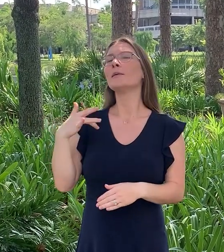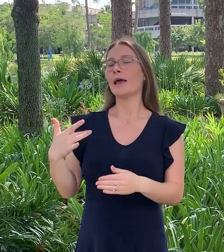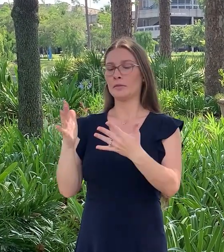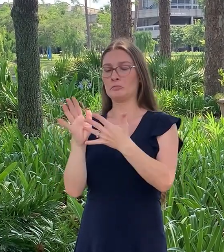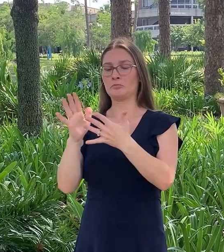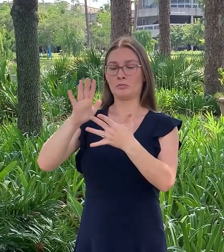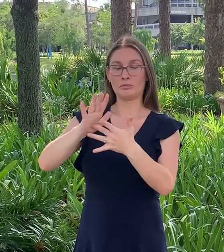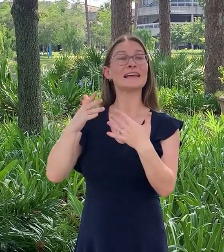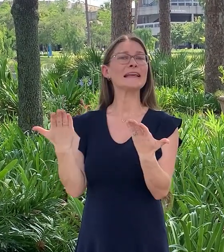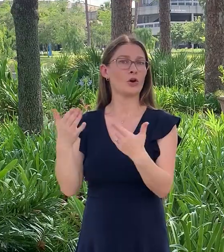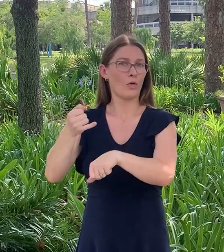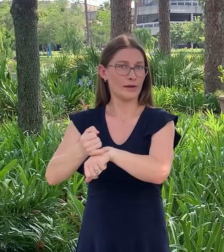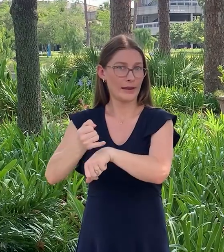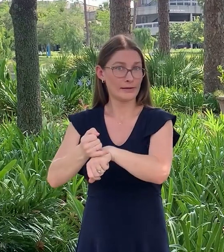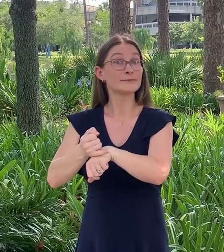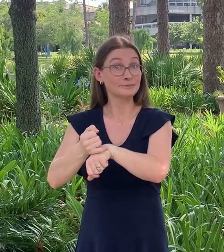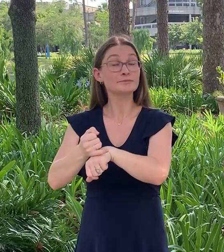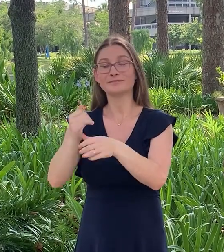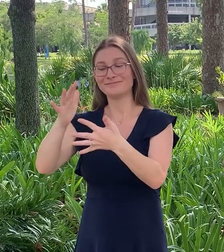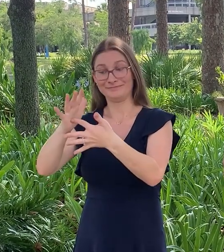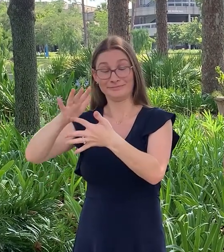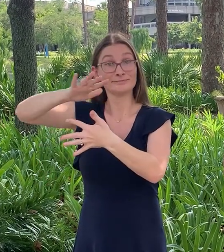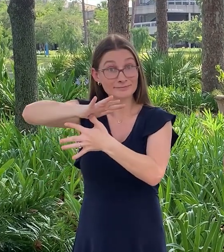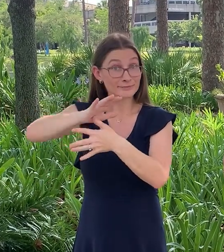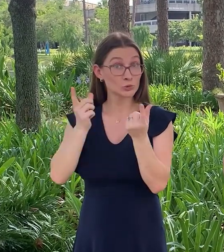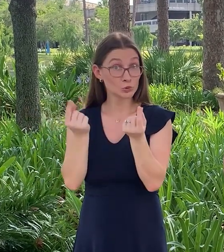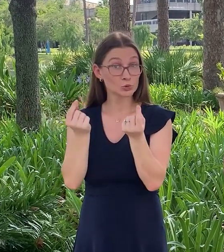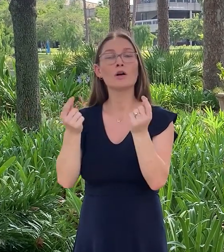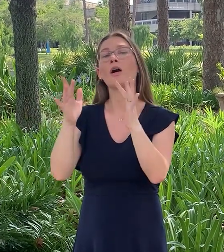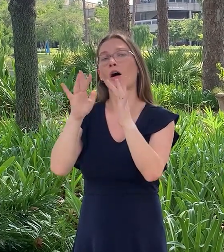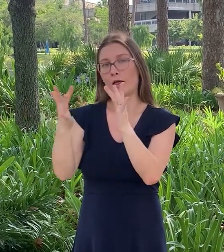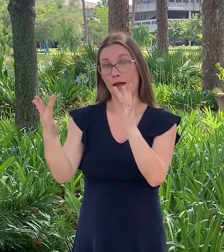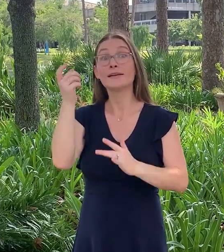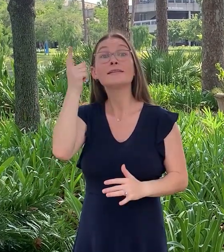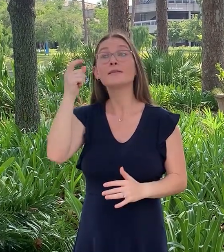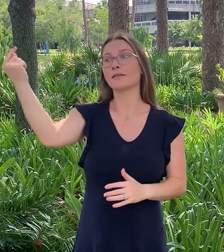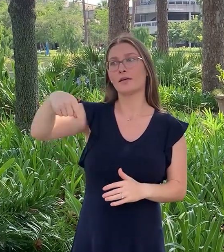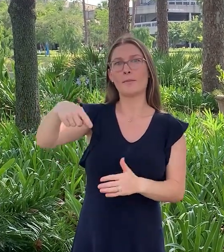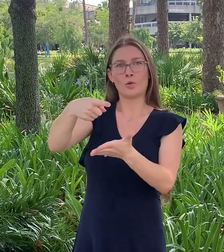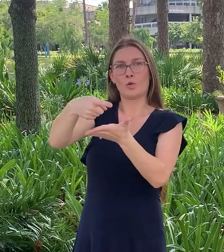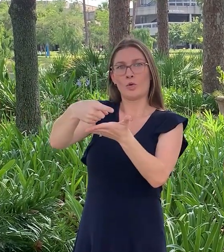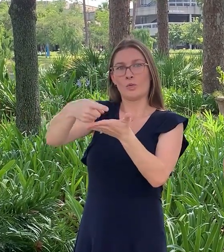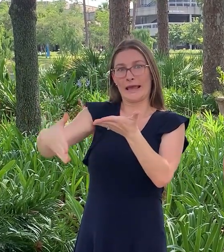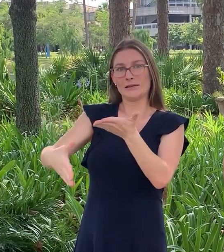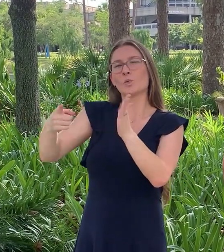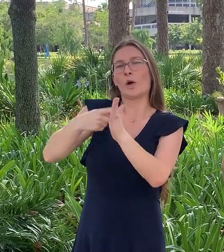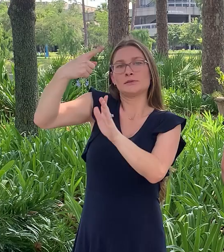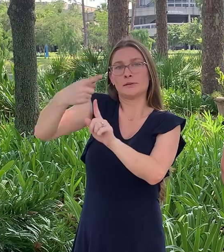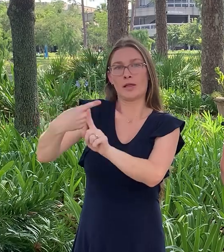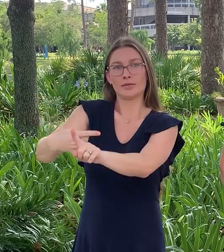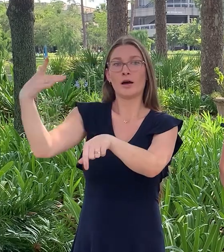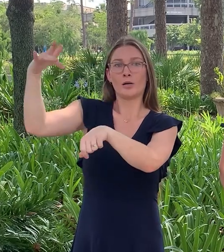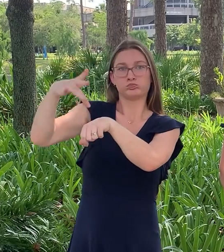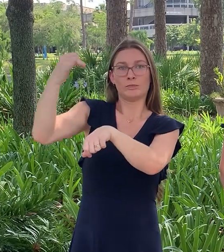2 years are here on campus, and then the last 2 years are online with face-to-face 1 weekend on-site